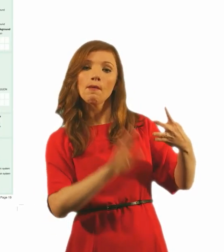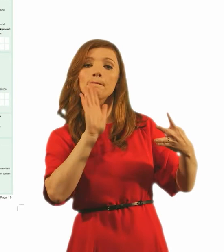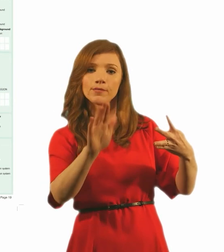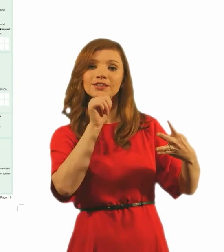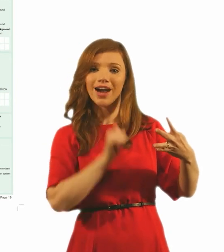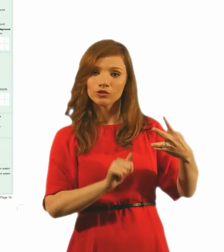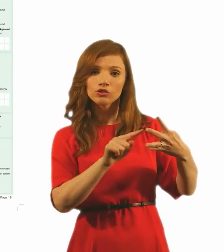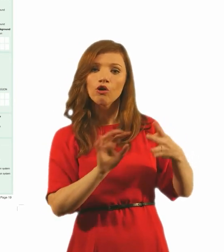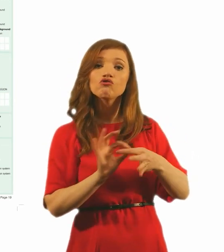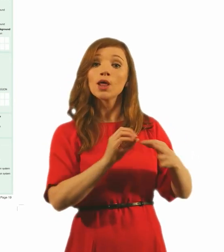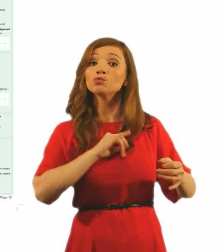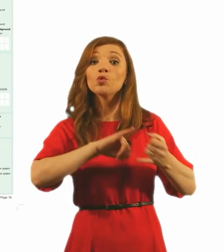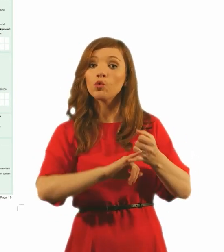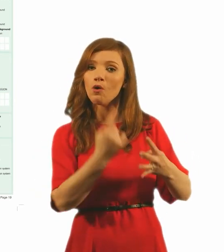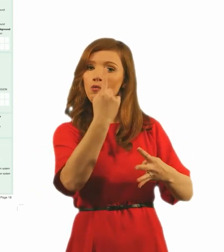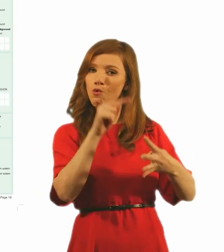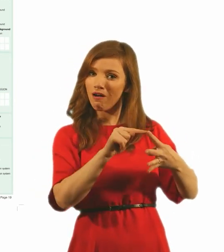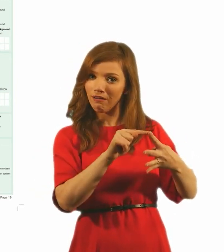form before them.